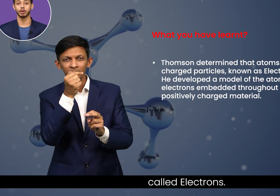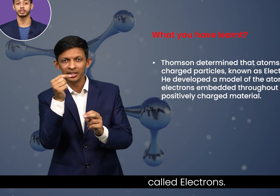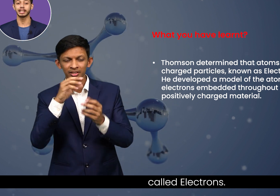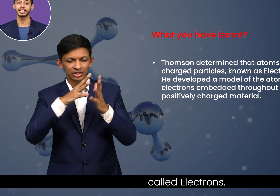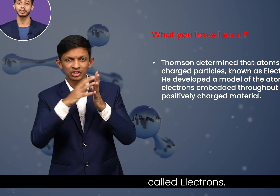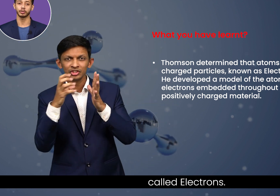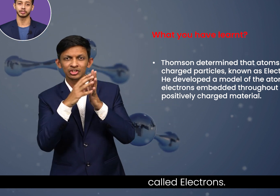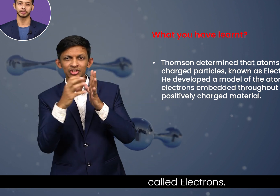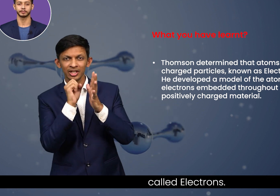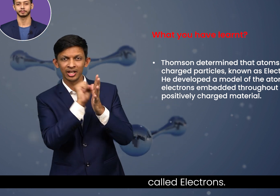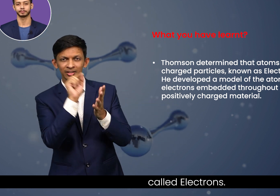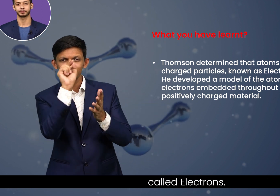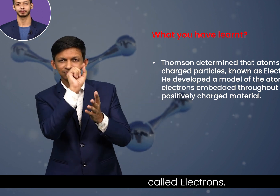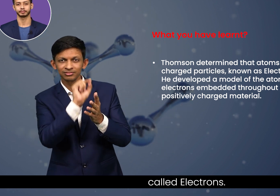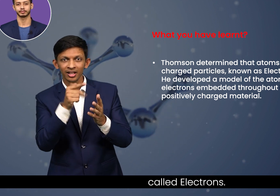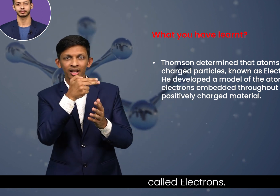called electrons. electrons.